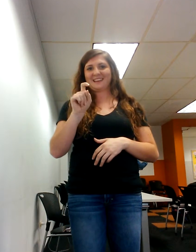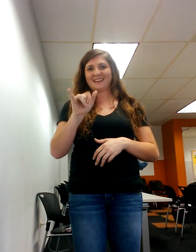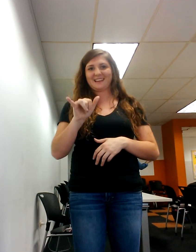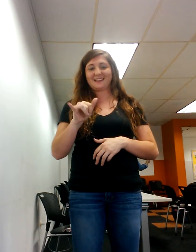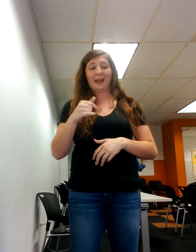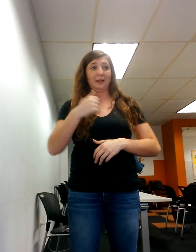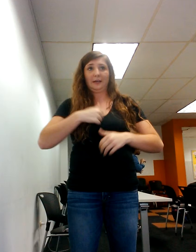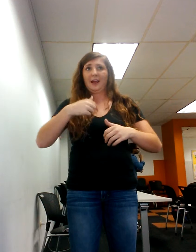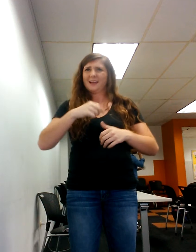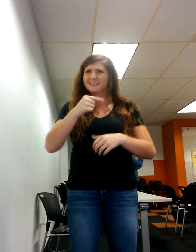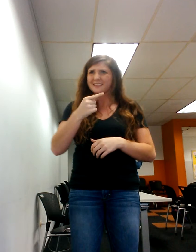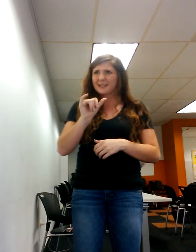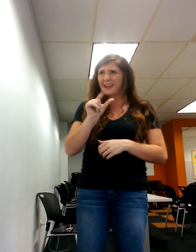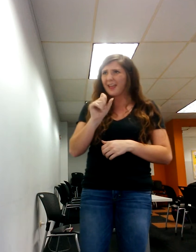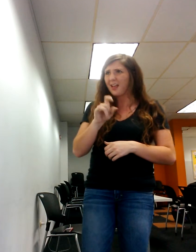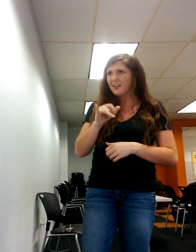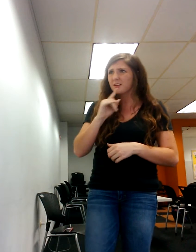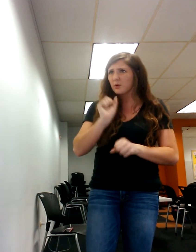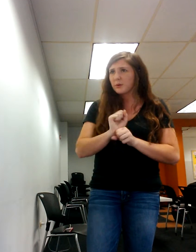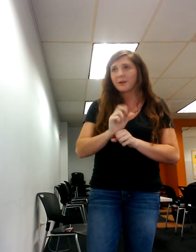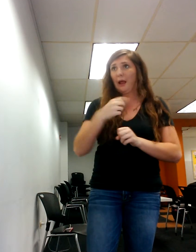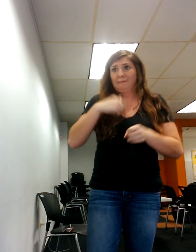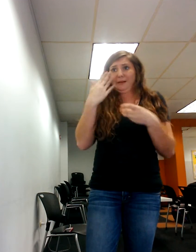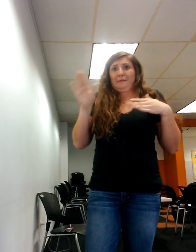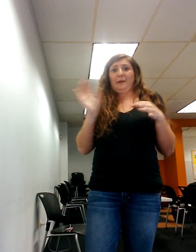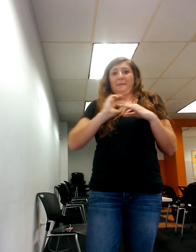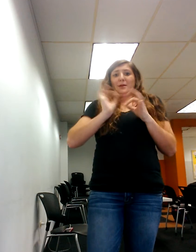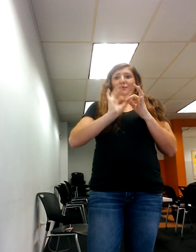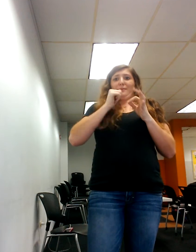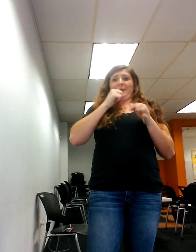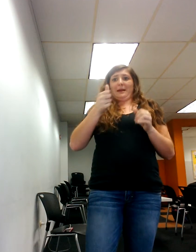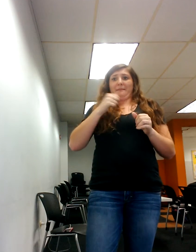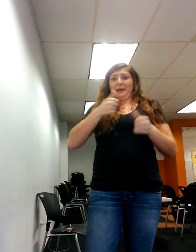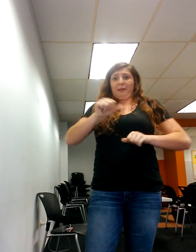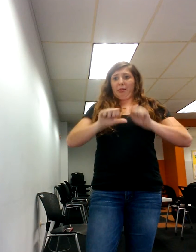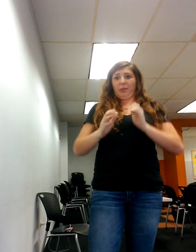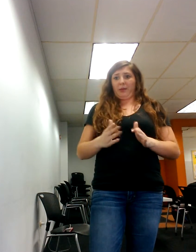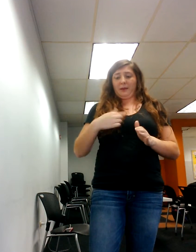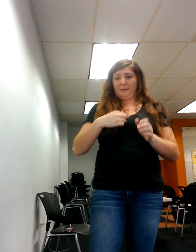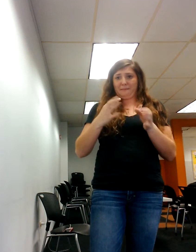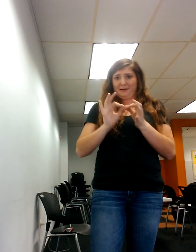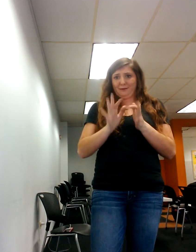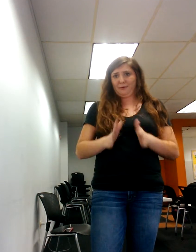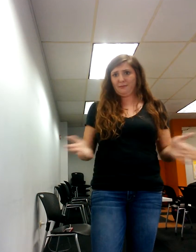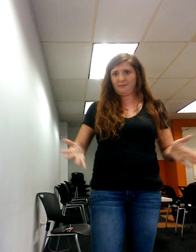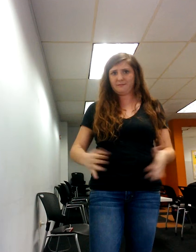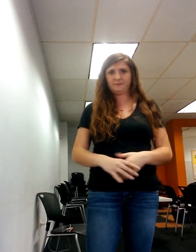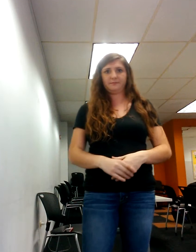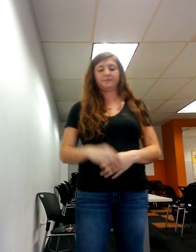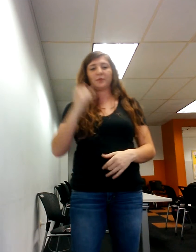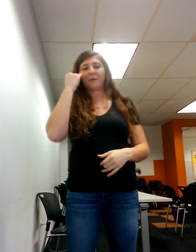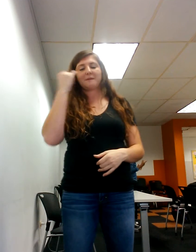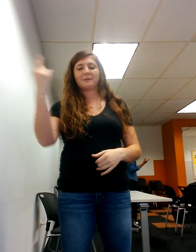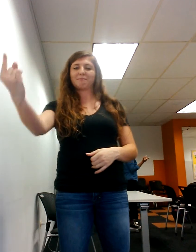sign language interpreter. Okay, so we'll talk about our galaxy, right? So if I'm going to come in here, and I'm the teacher in a science class, and